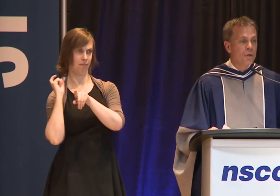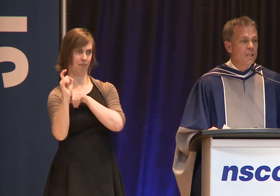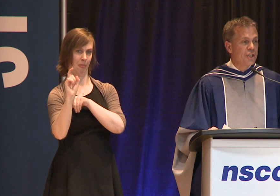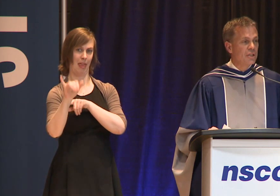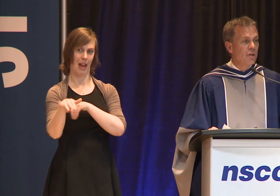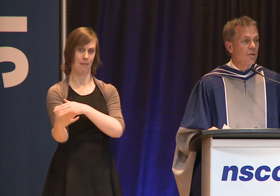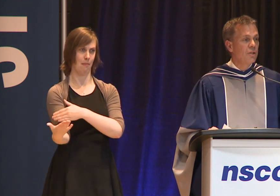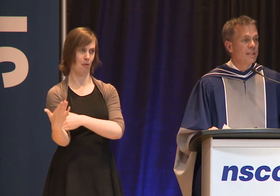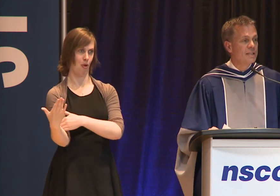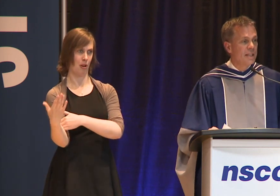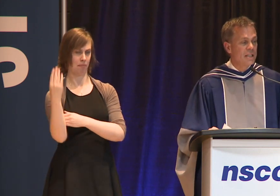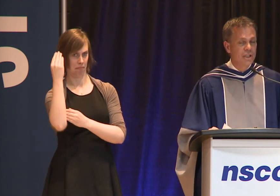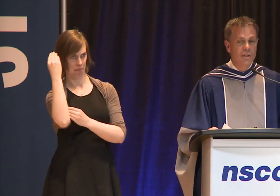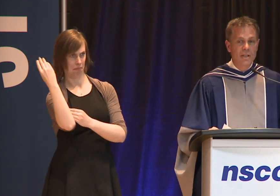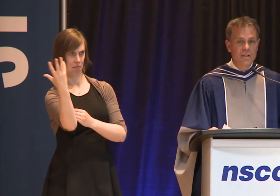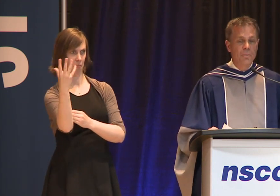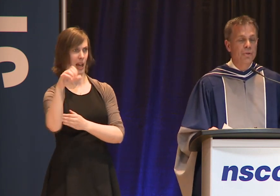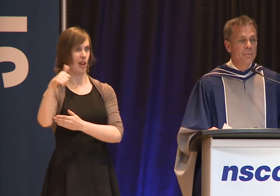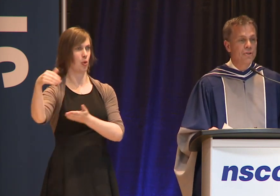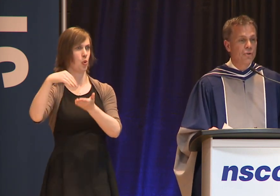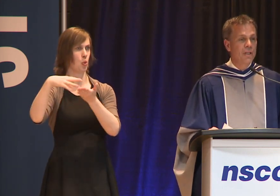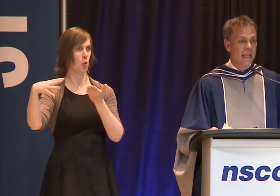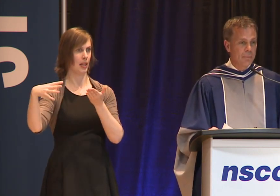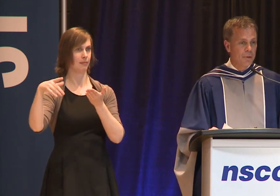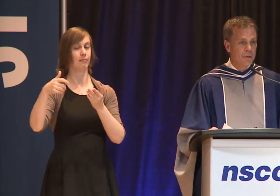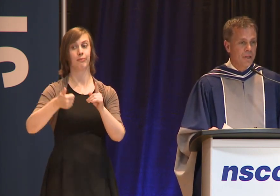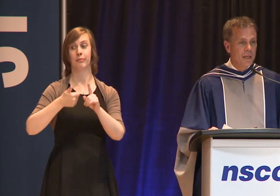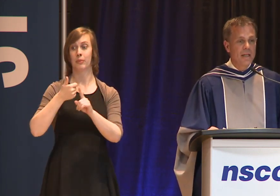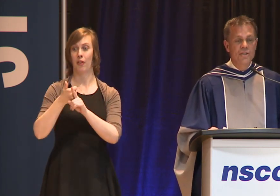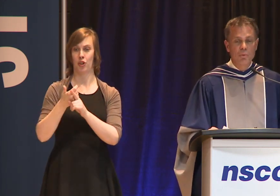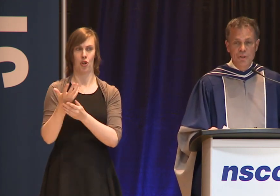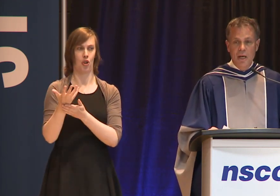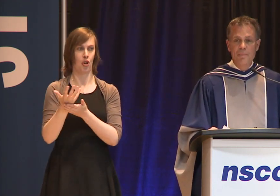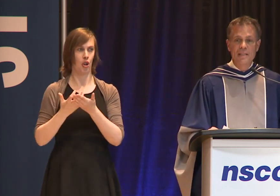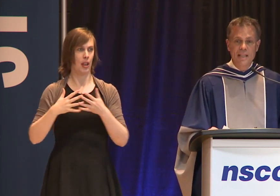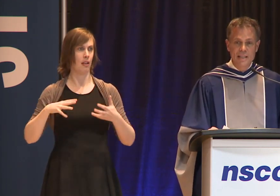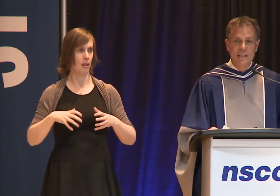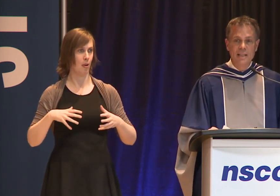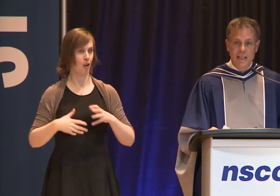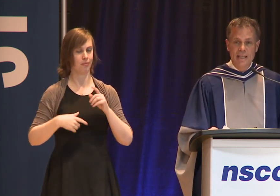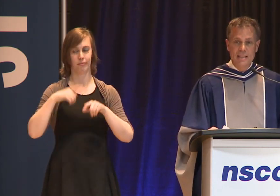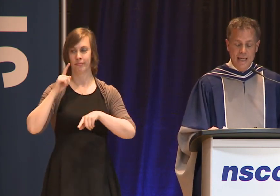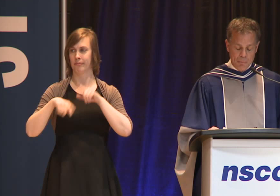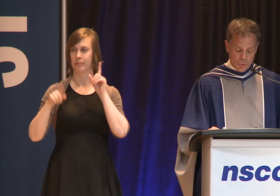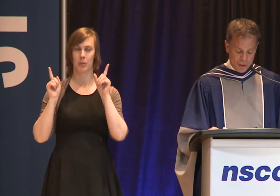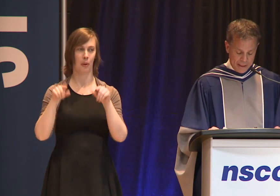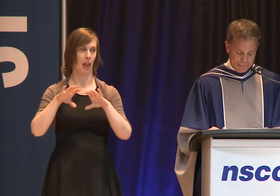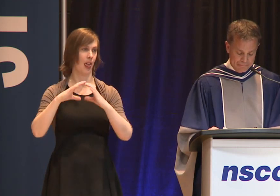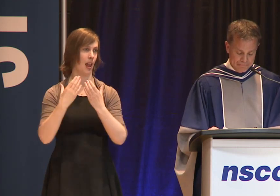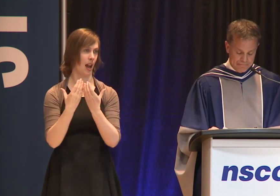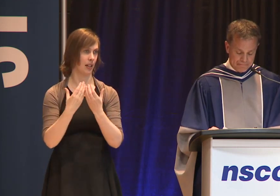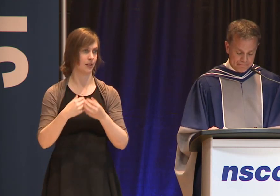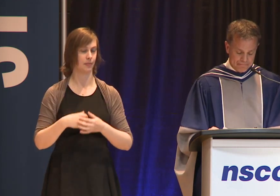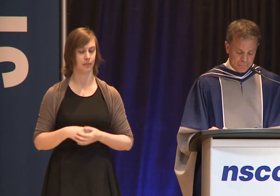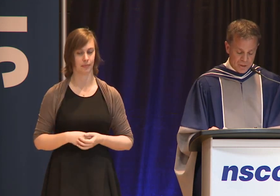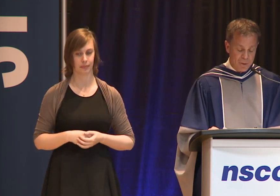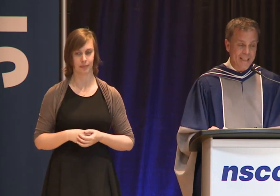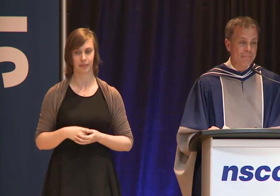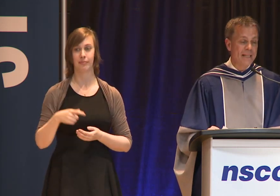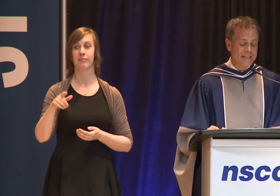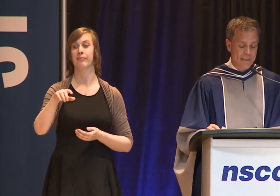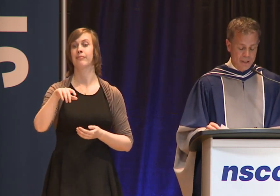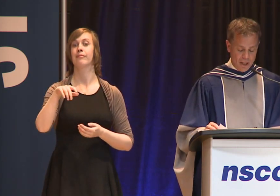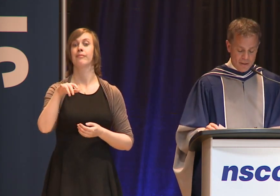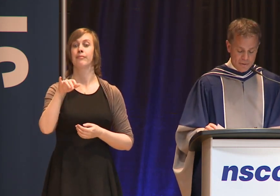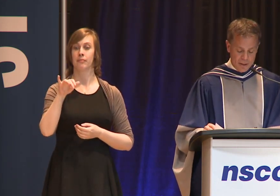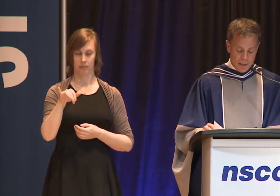that morning, she had called in saying she had gone into premature labor and she would not be attending class that morning. So I